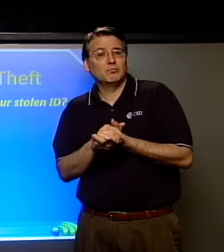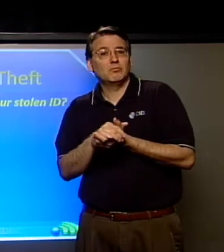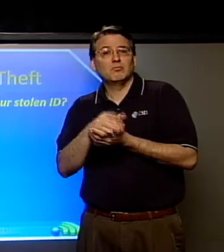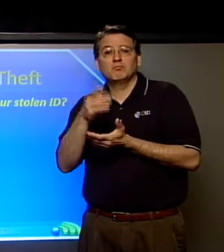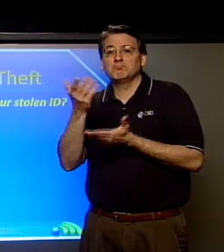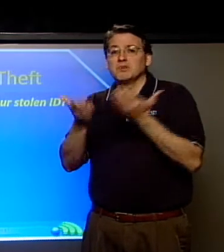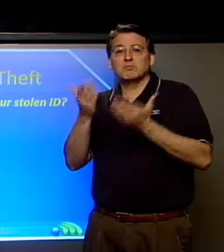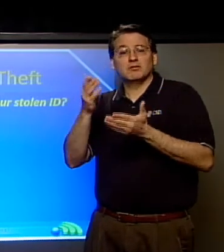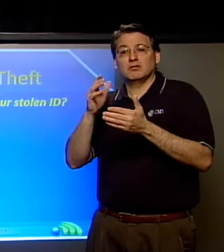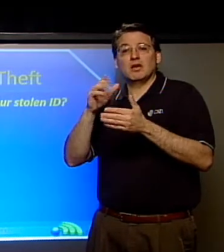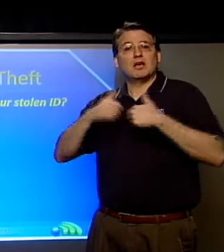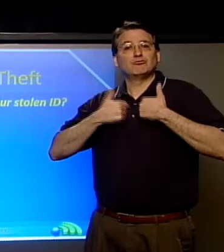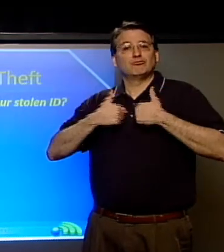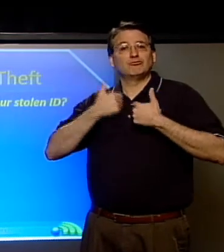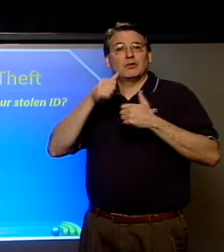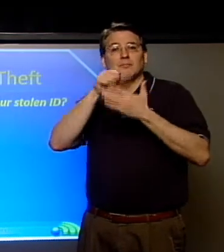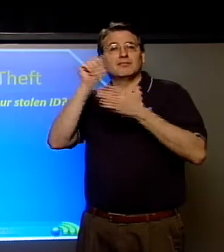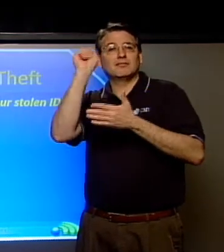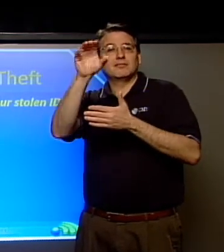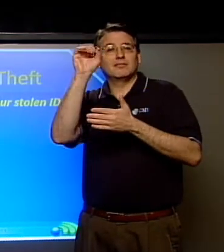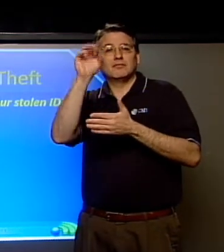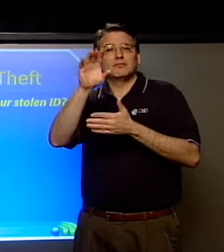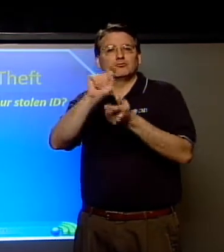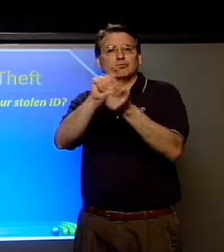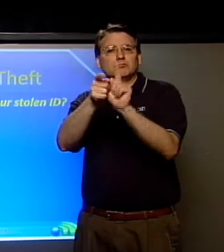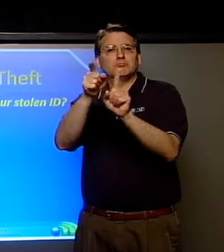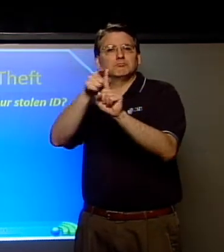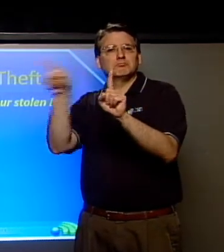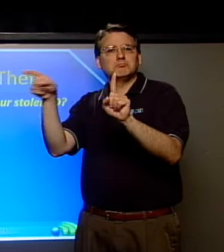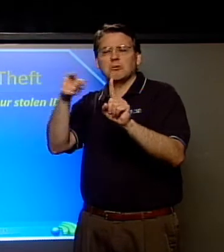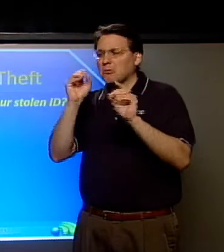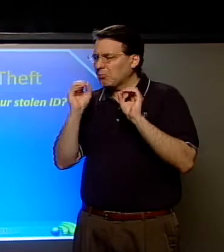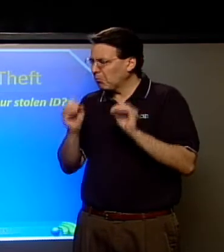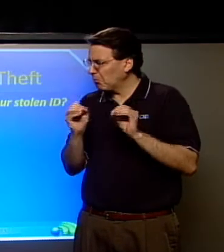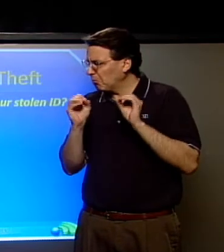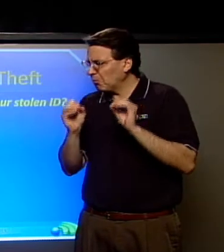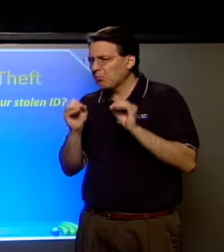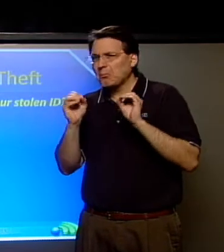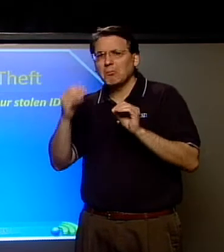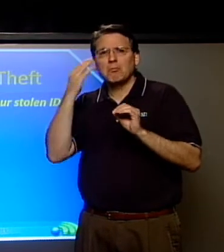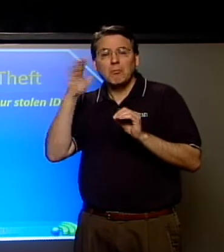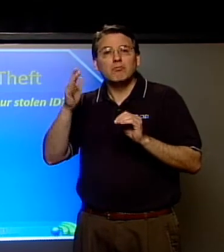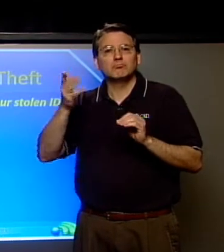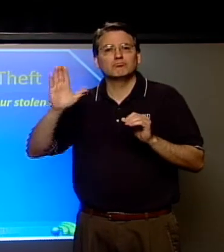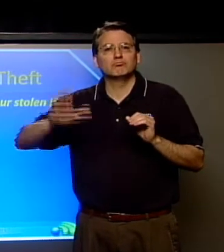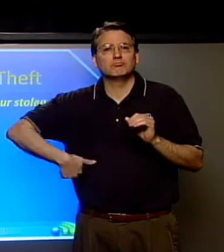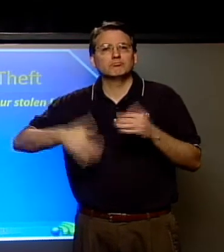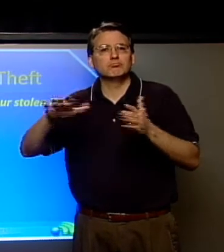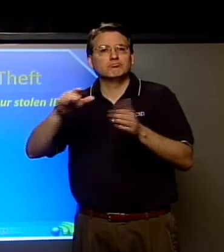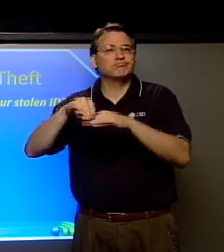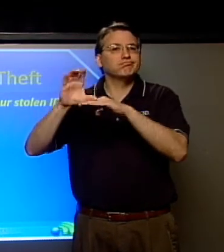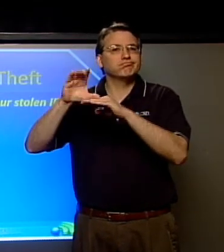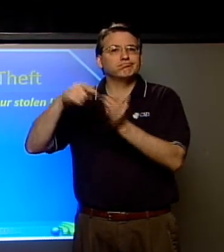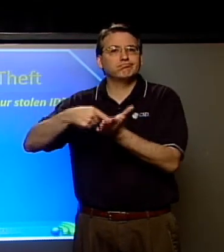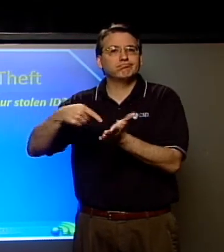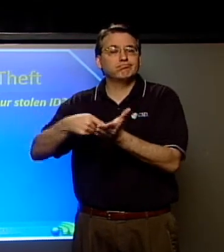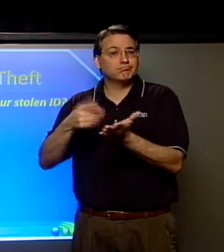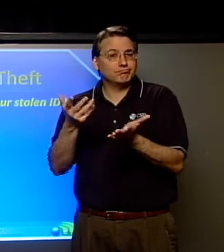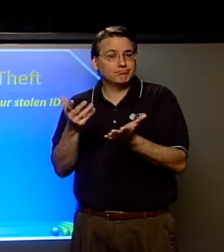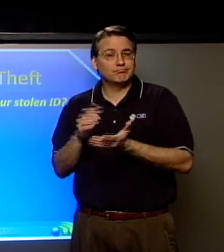and then you won't know it until you owe lots of money later on and they try and come and get the money from you. Perhaps they can try to